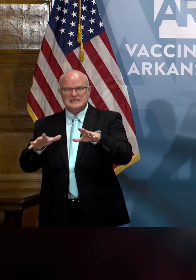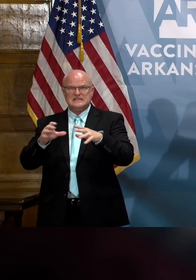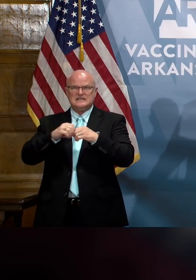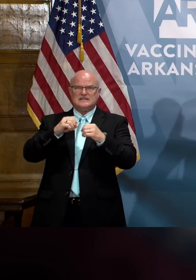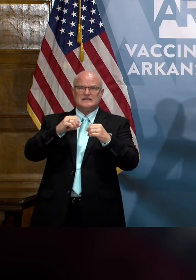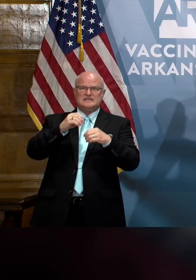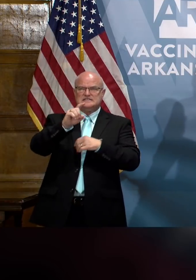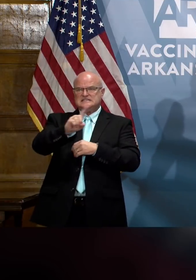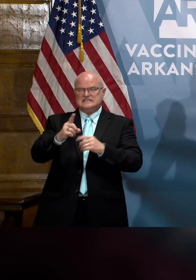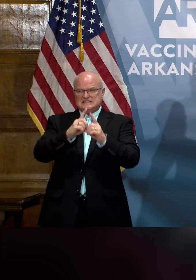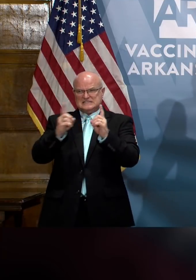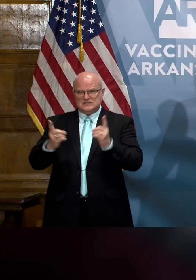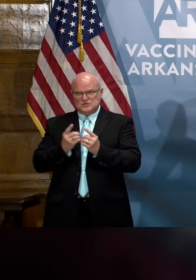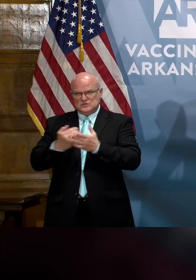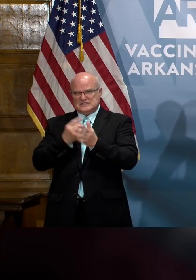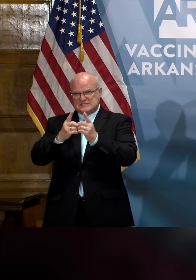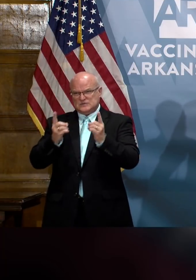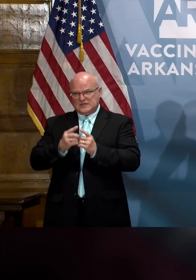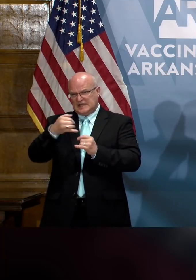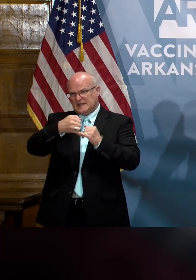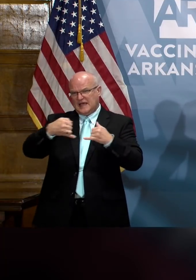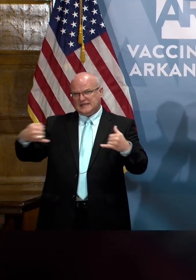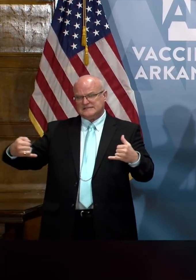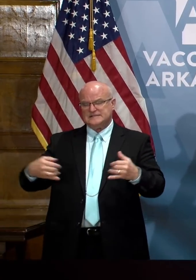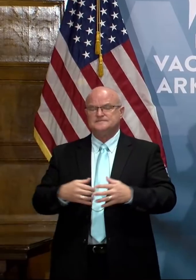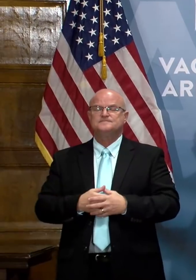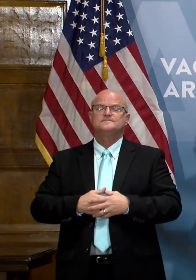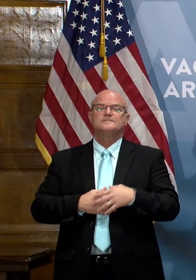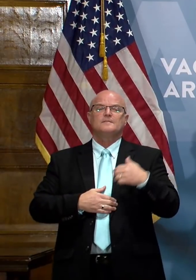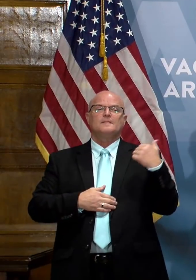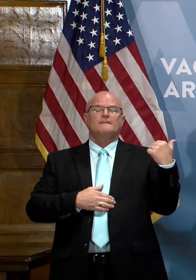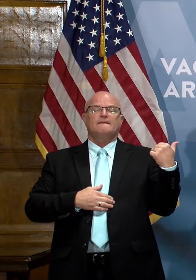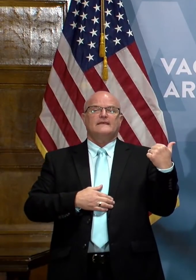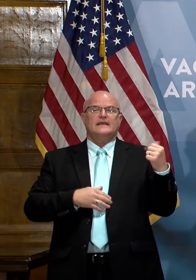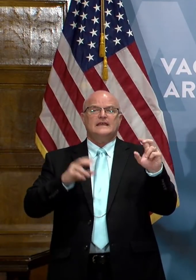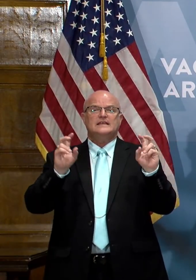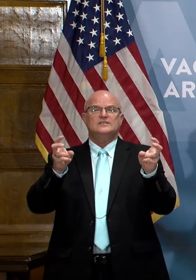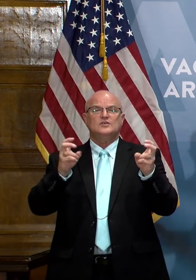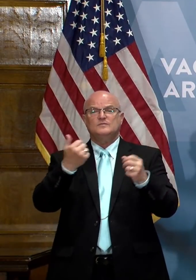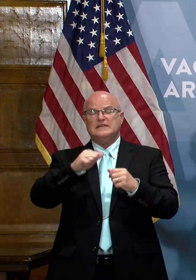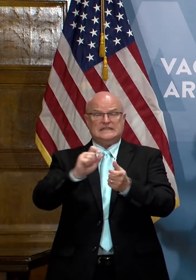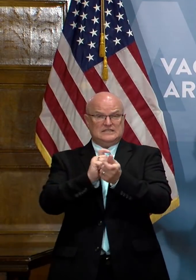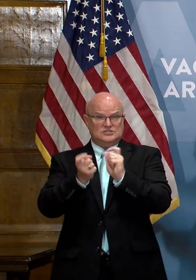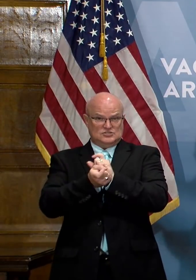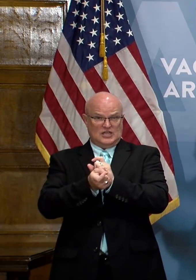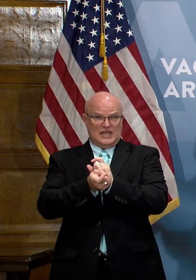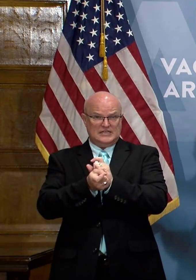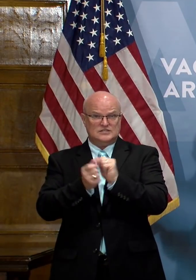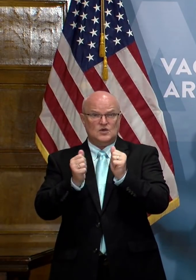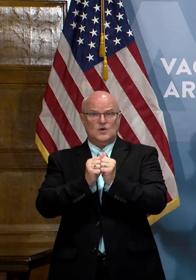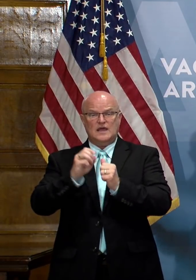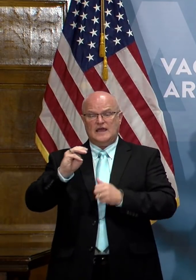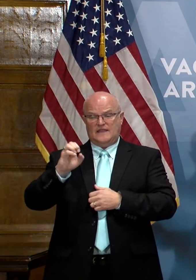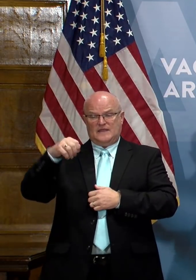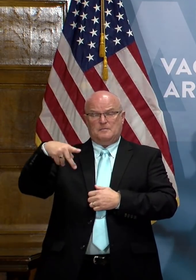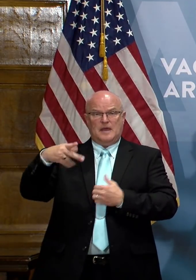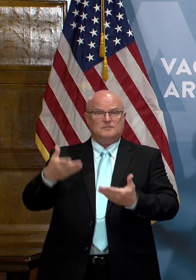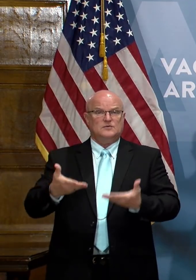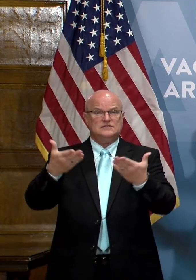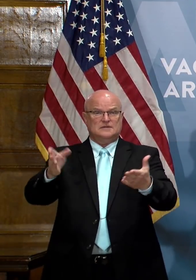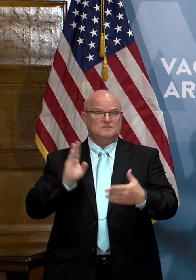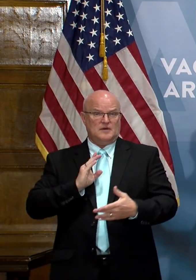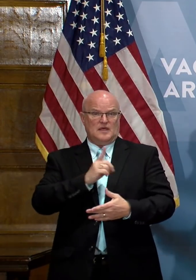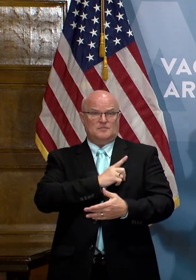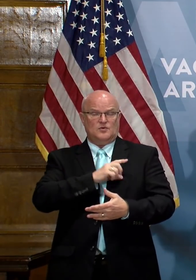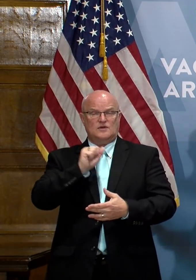representation? Well, in terms of any changes in the map that was presented by the